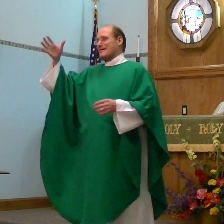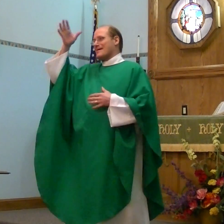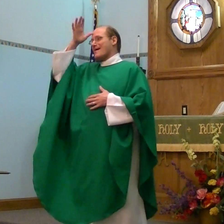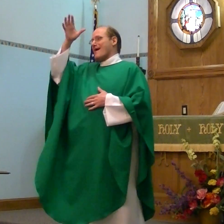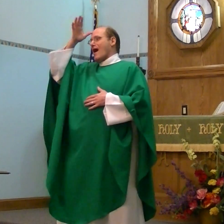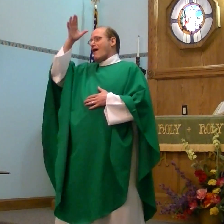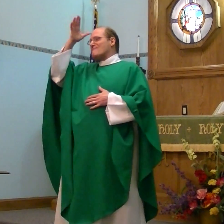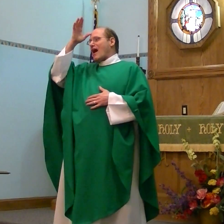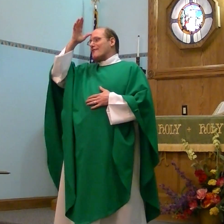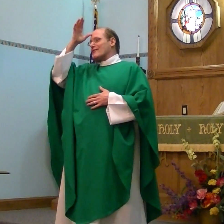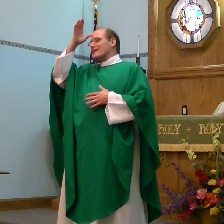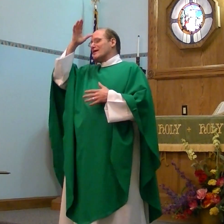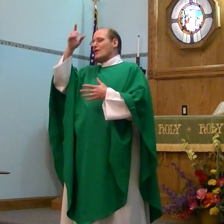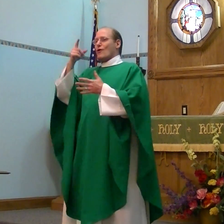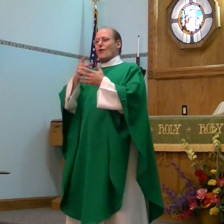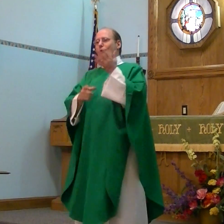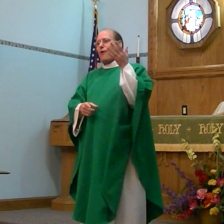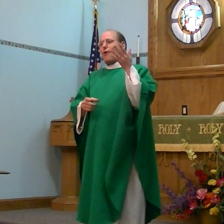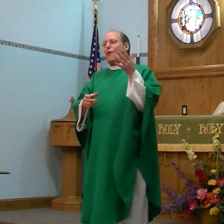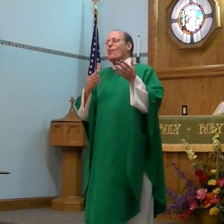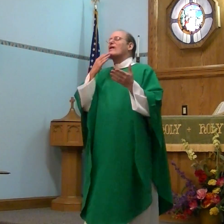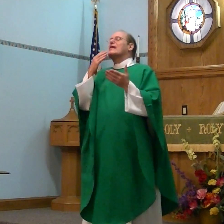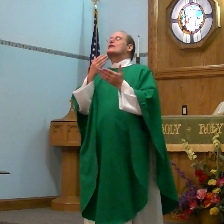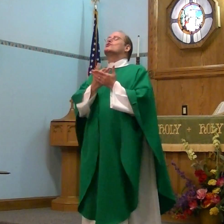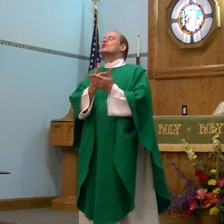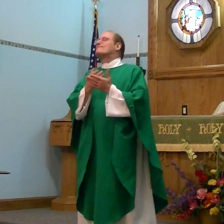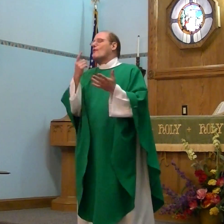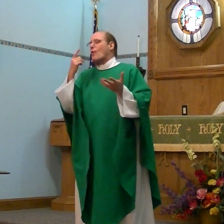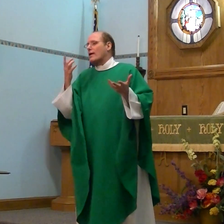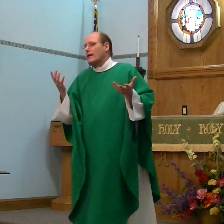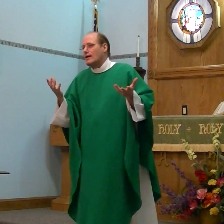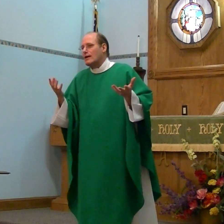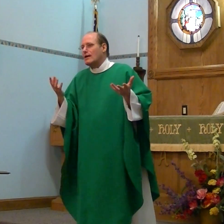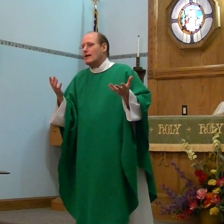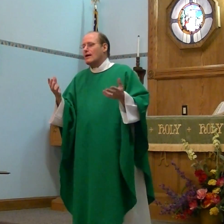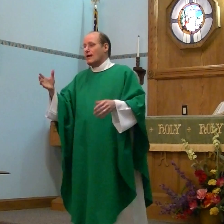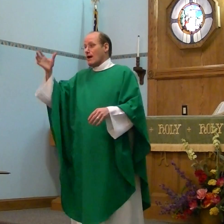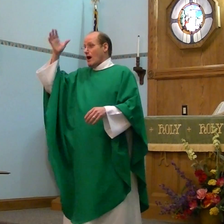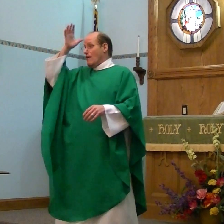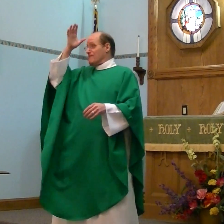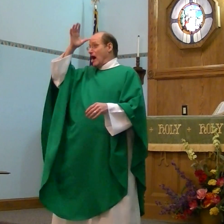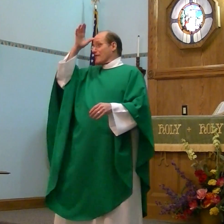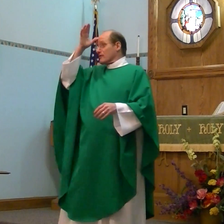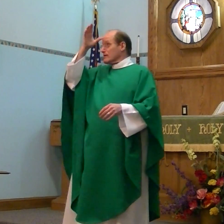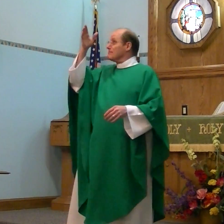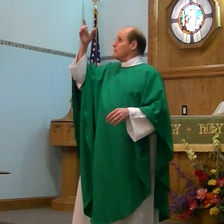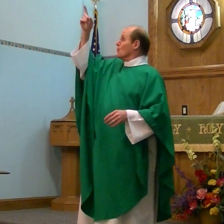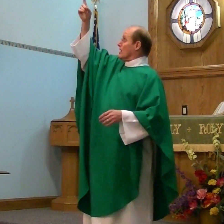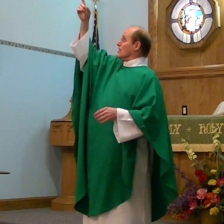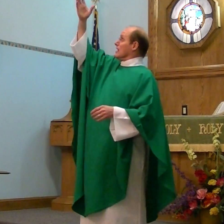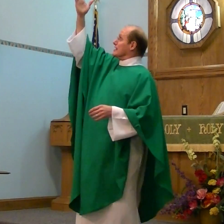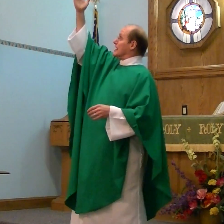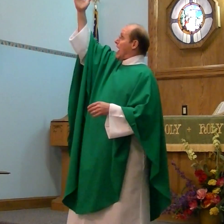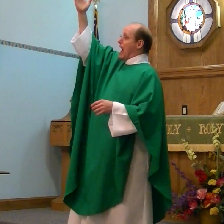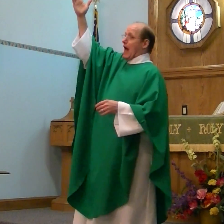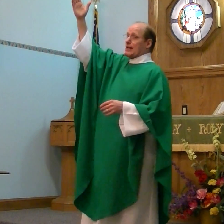A father, what are they good for? A father, well, God